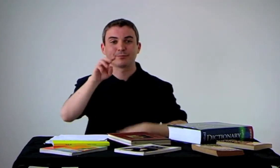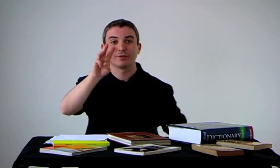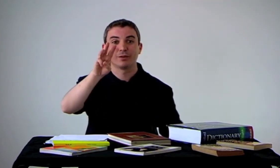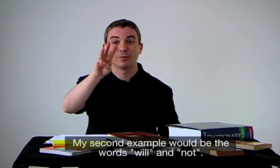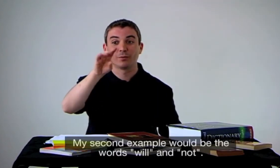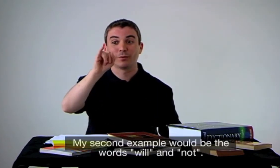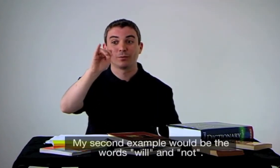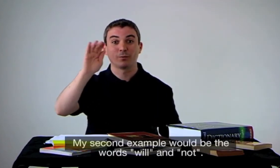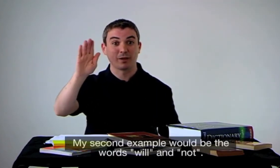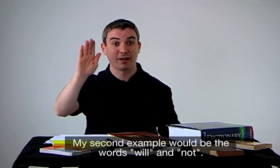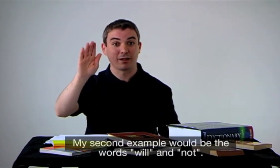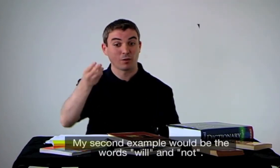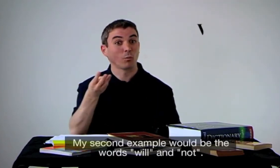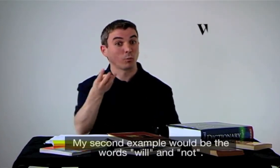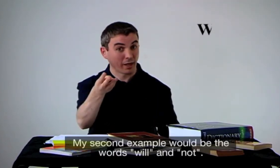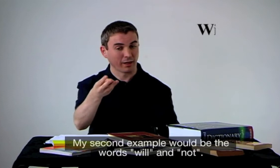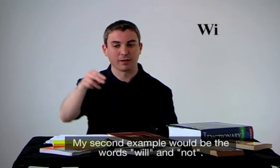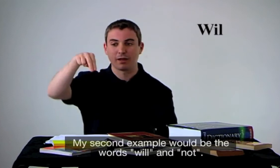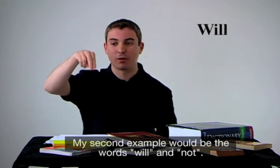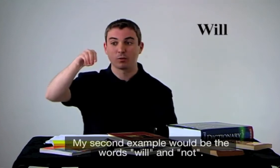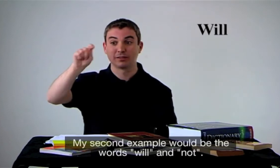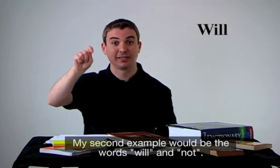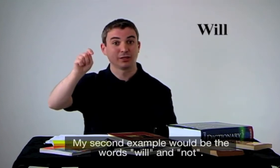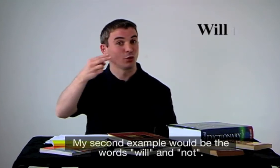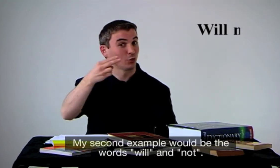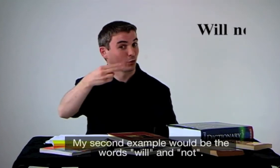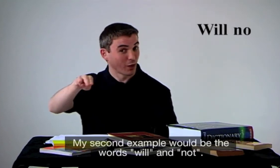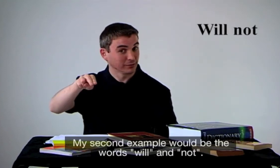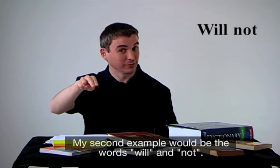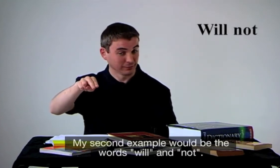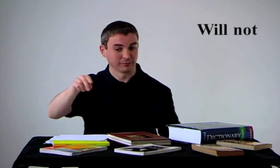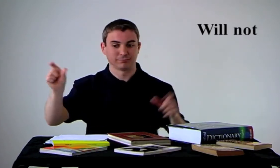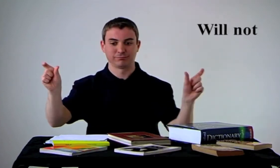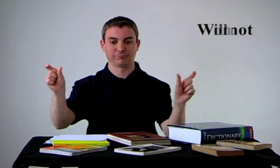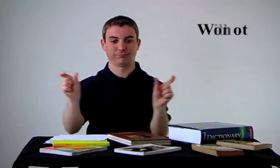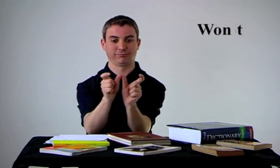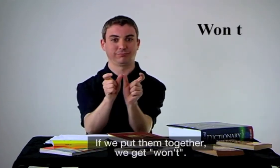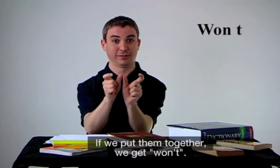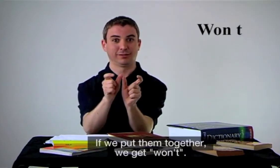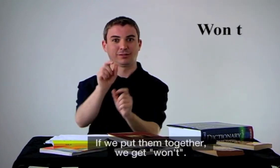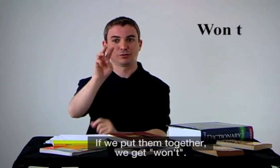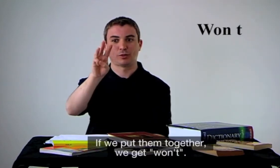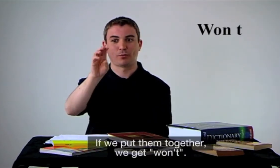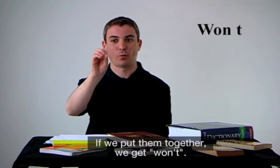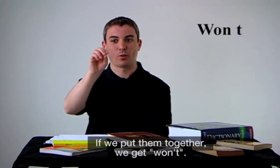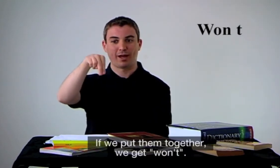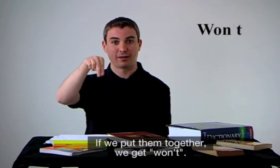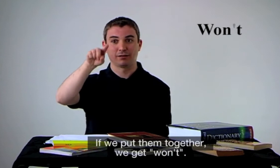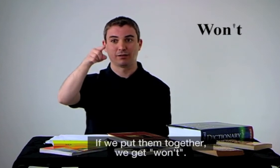My second example would be the words will and not. If we put them together, we get